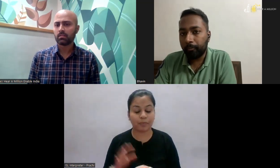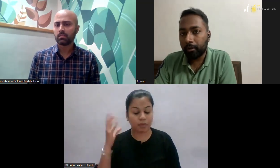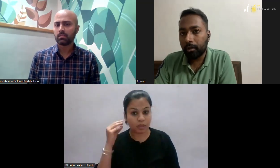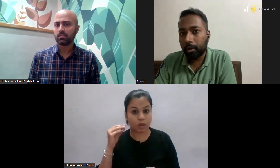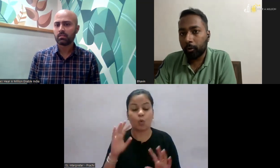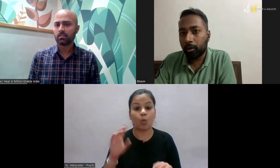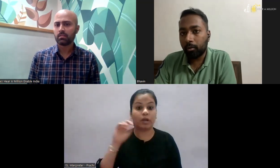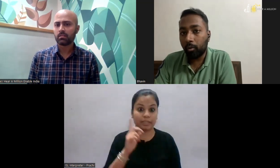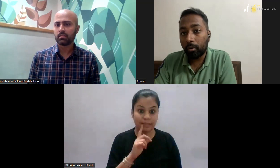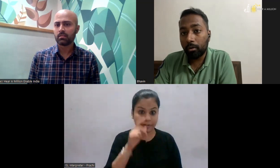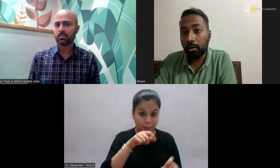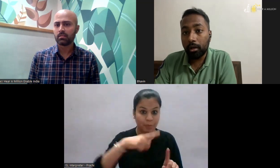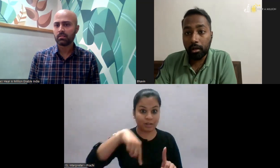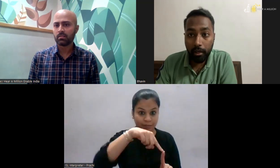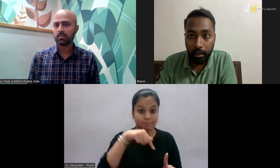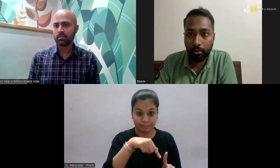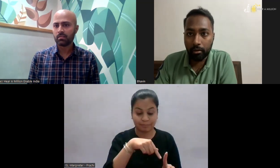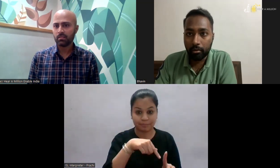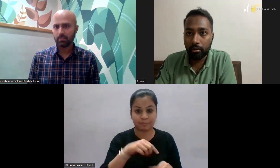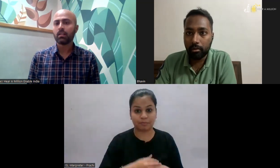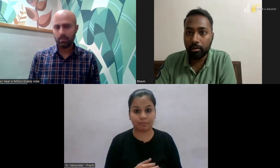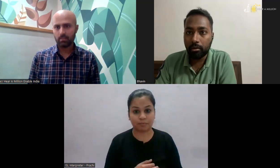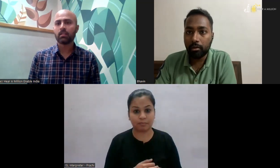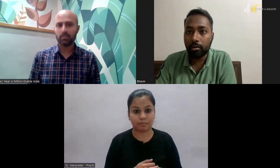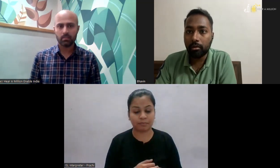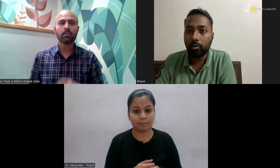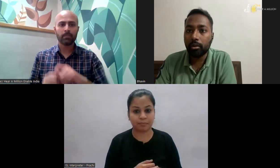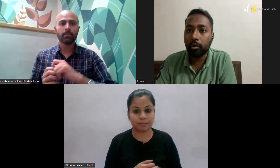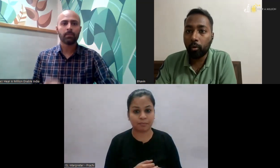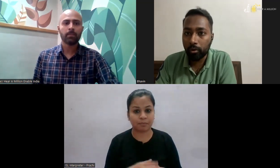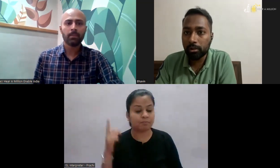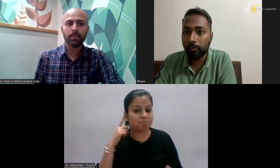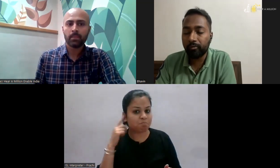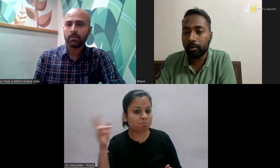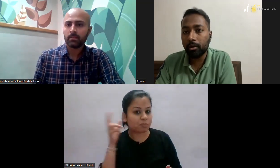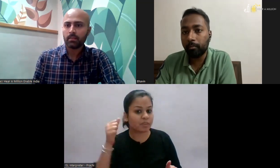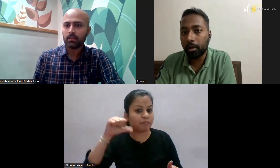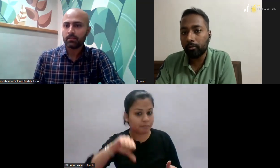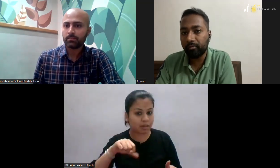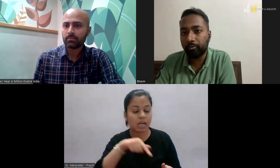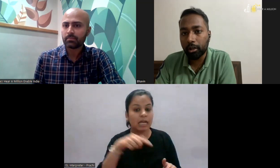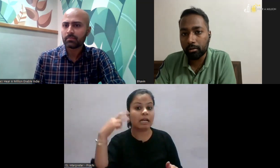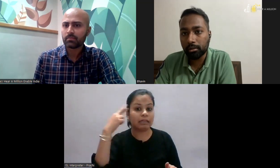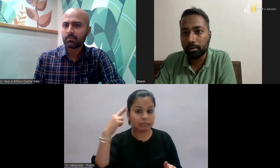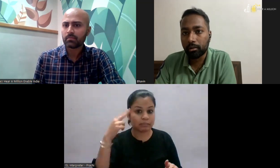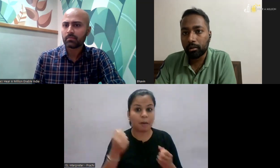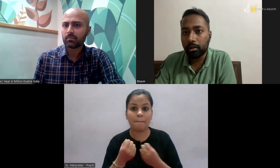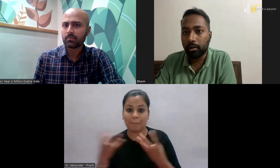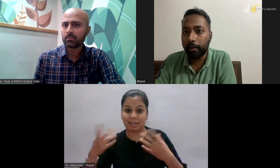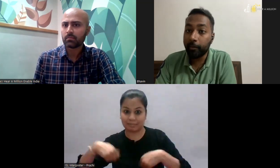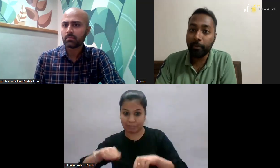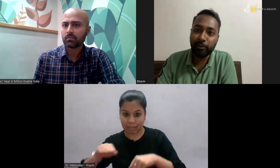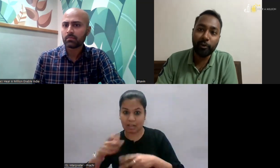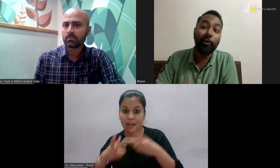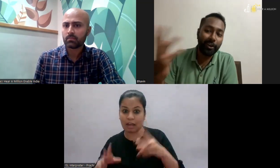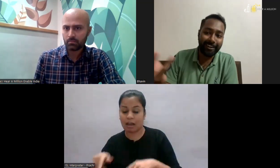deaf people cannot hear the horns of the many of the vehicles.